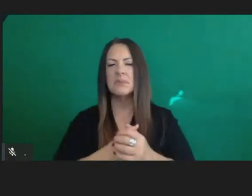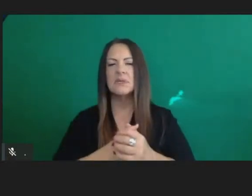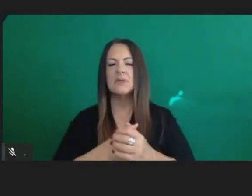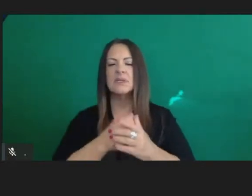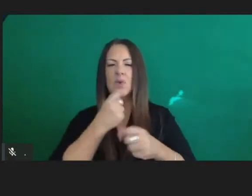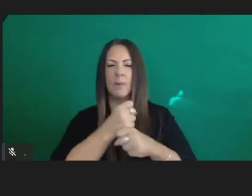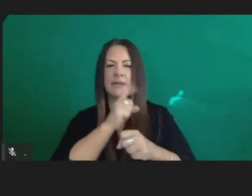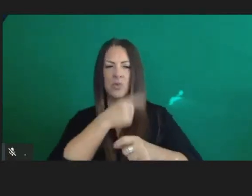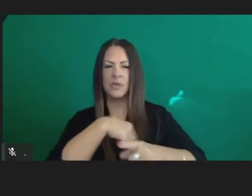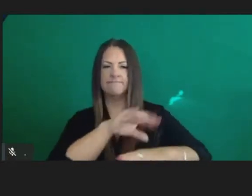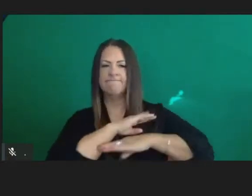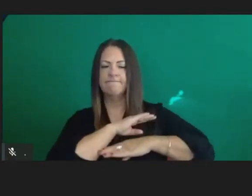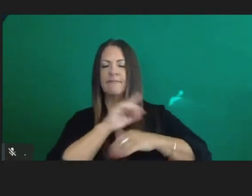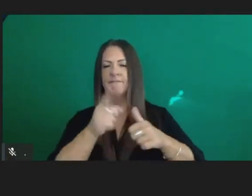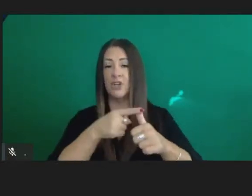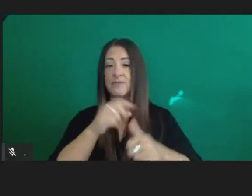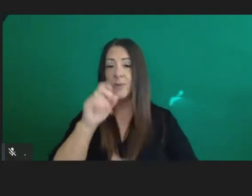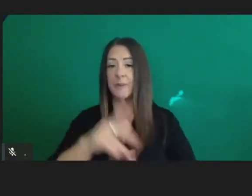Victoria Colliver, Politico.